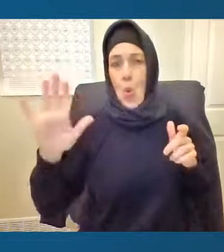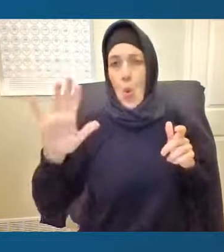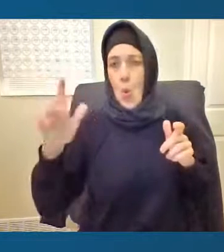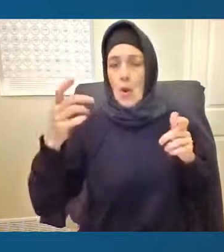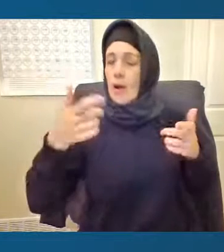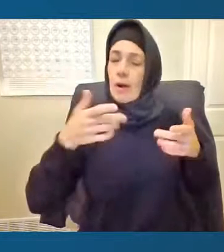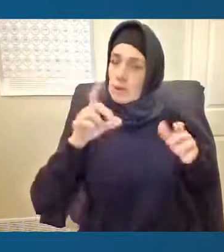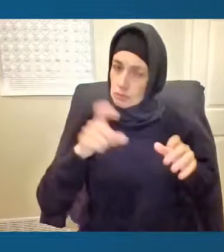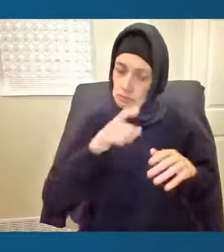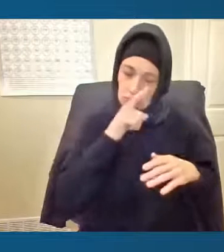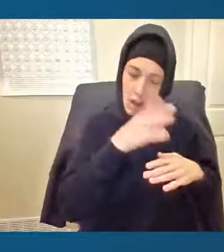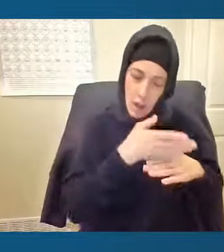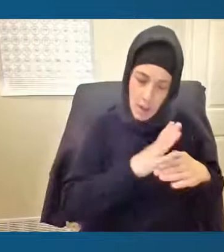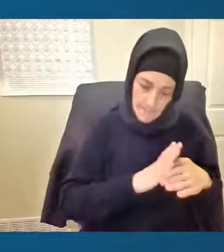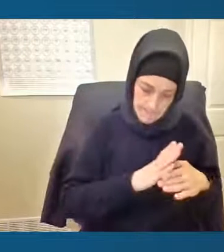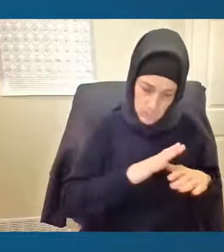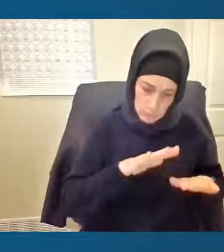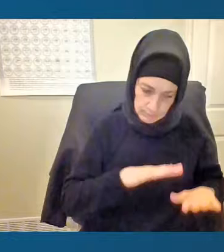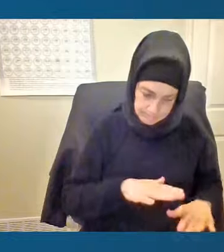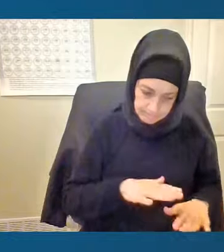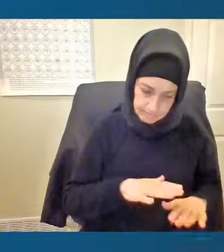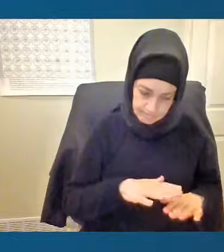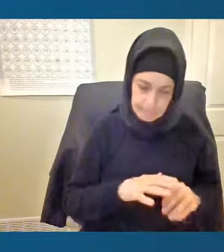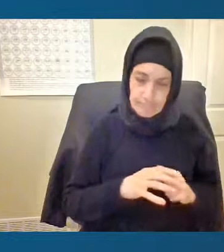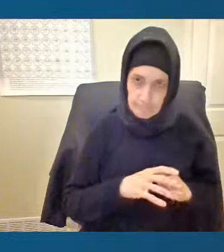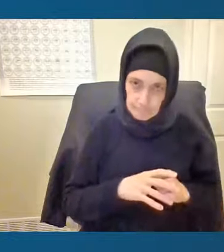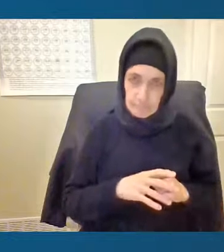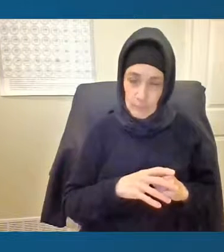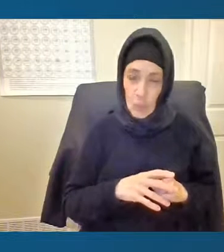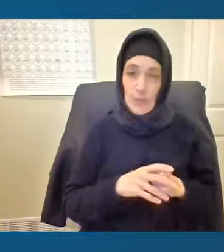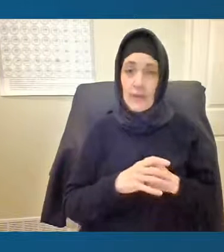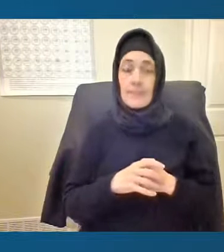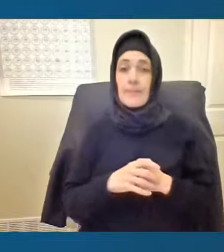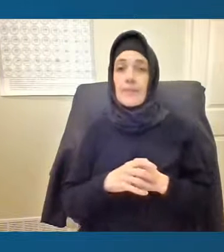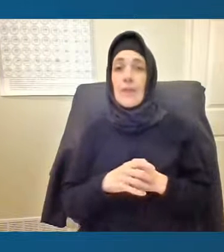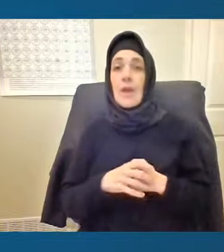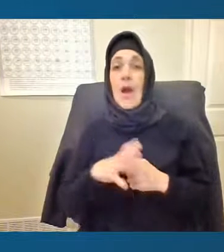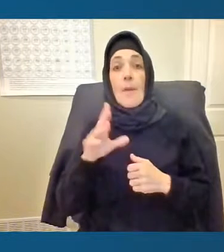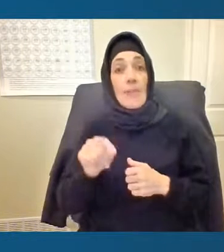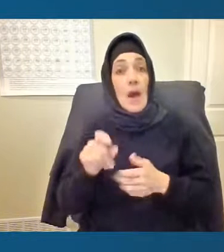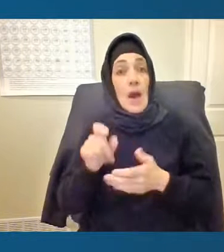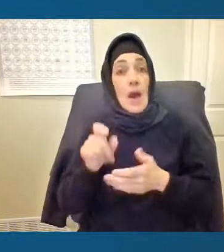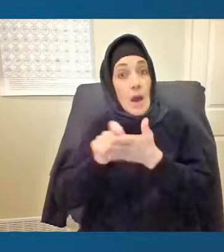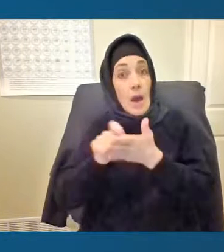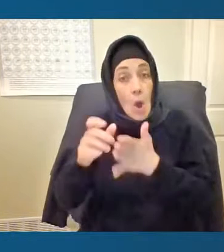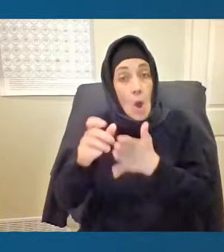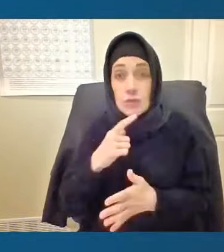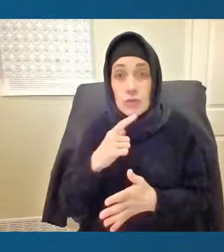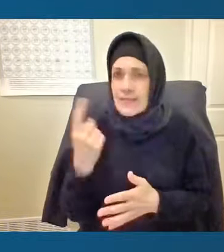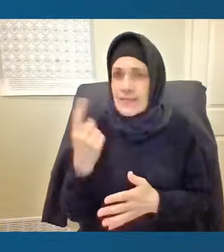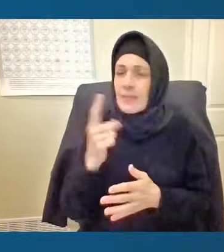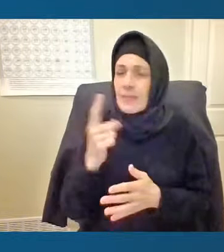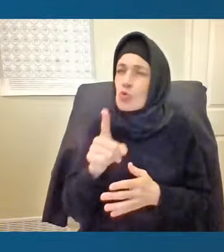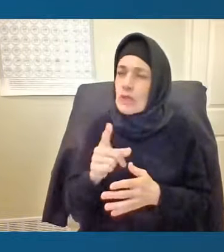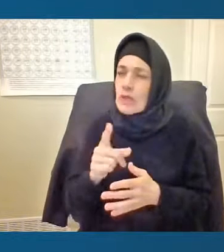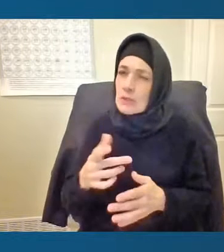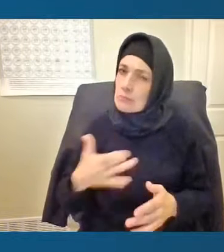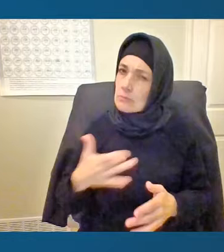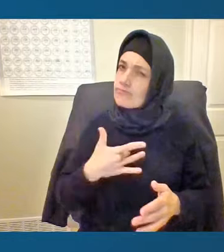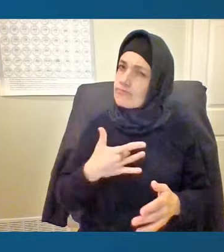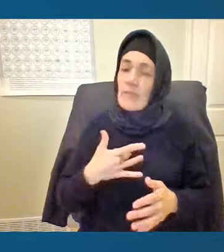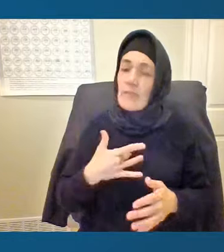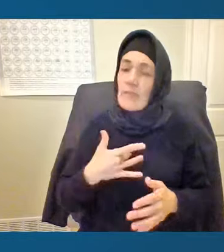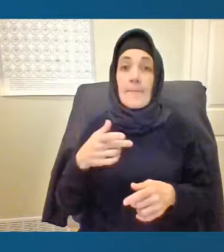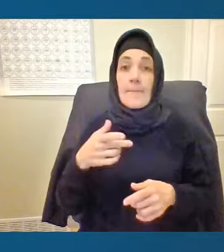arrogance. It's tawadhu. It's humility. Humble oneself. But what he says something really deep. He says,